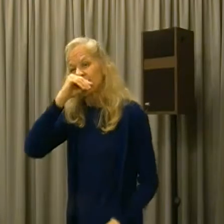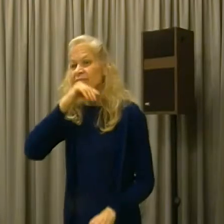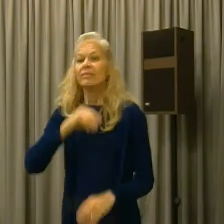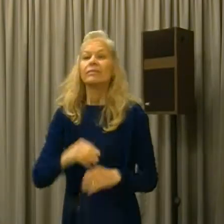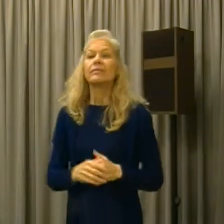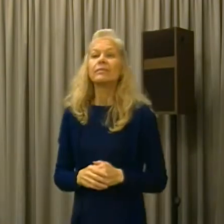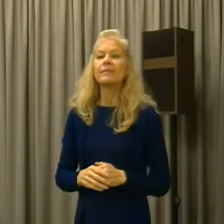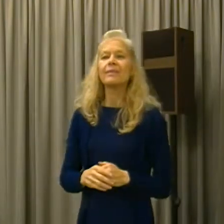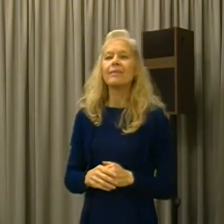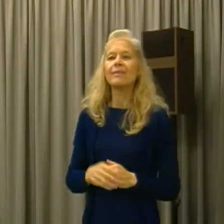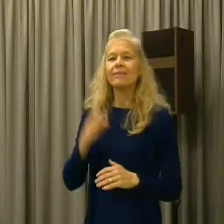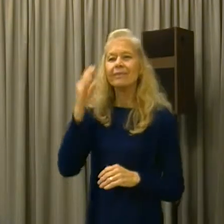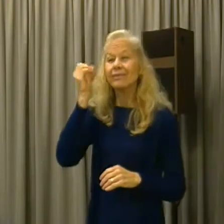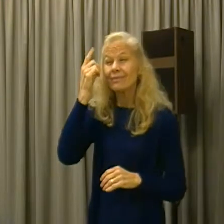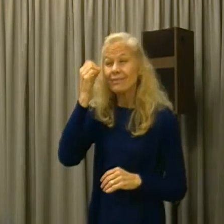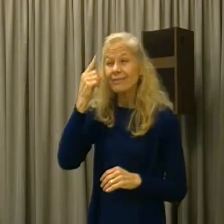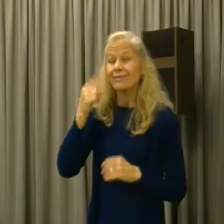wrong thought and we're supposed to reject it.